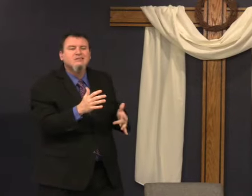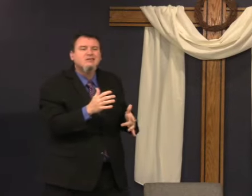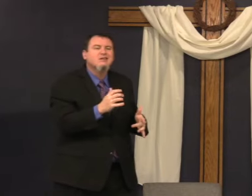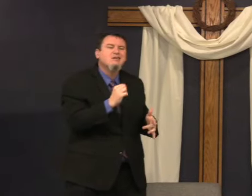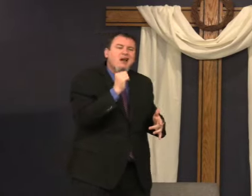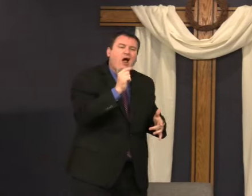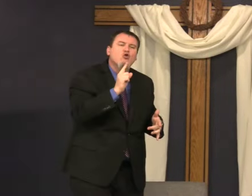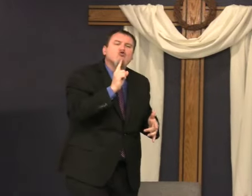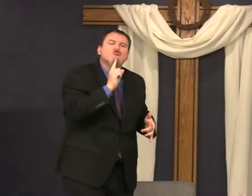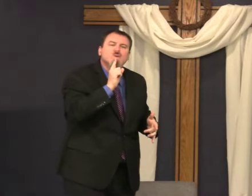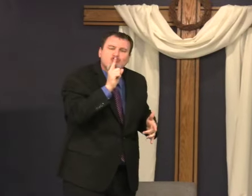you can say, "Well, Jesus